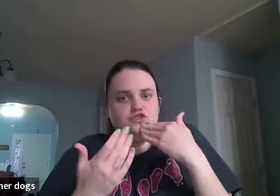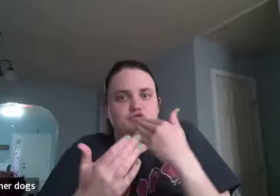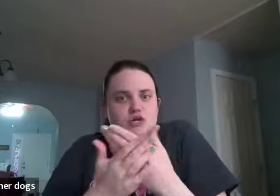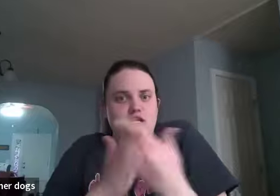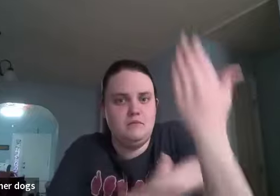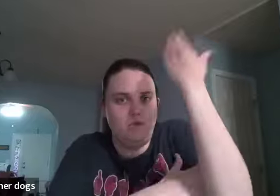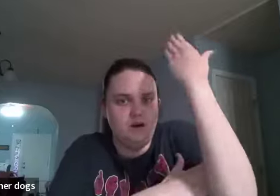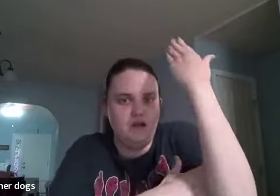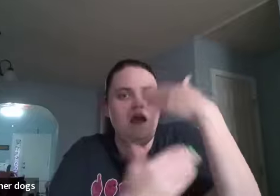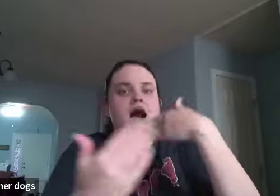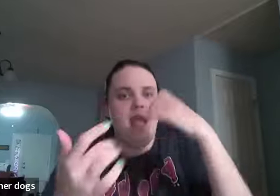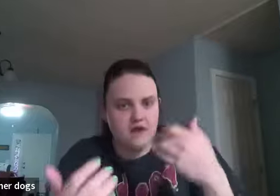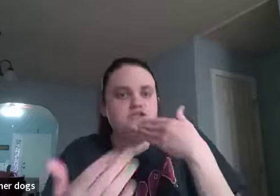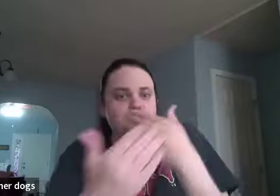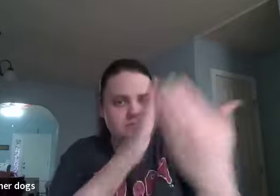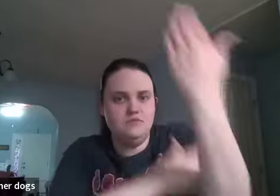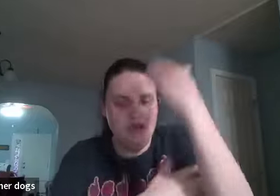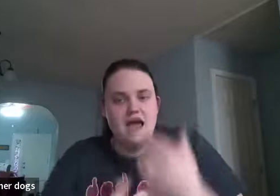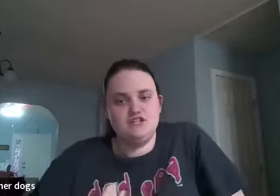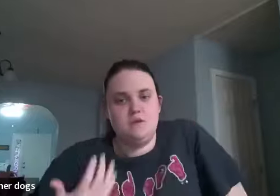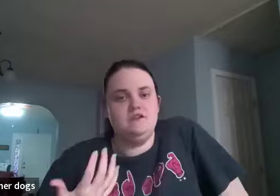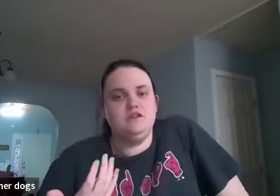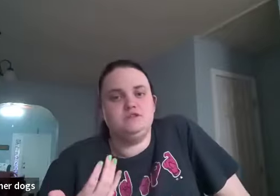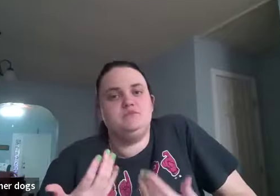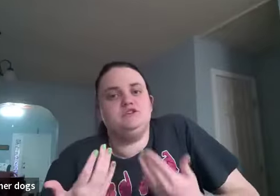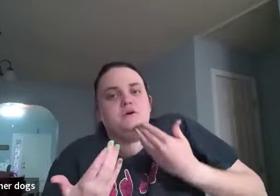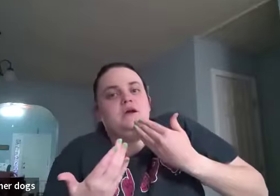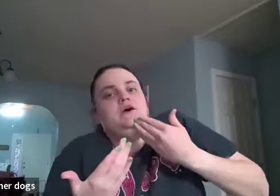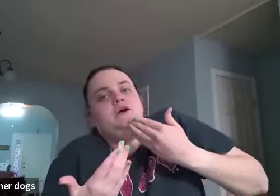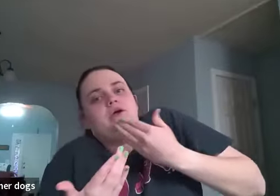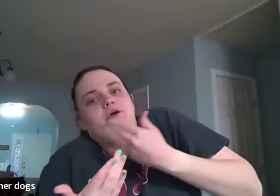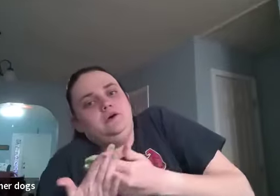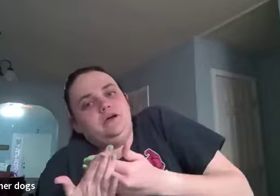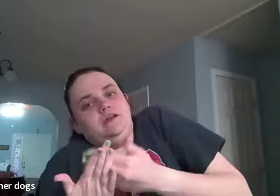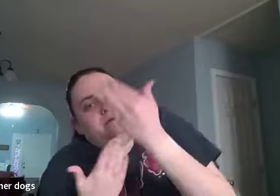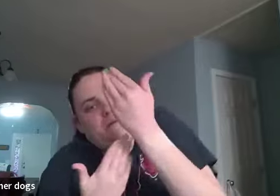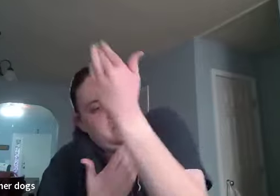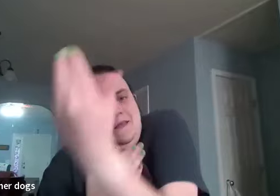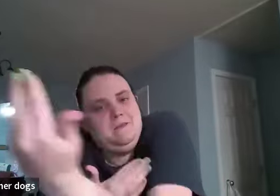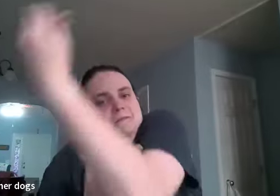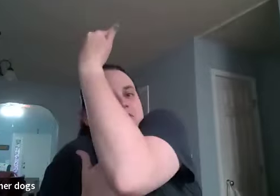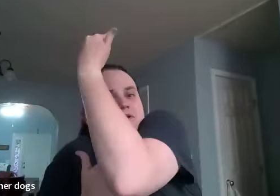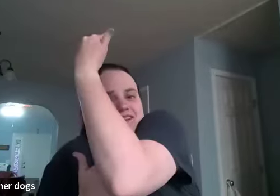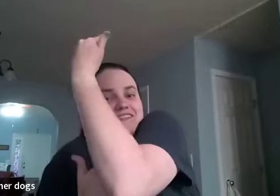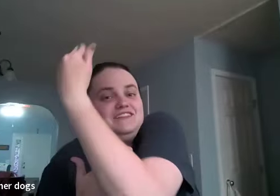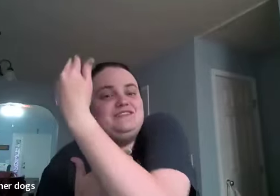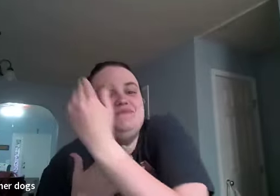to do good morning. I have to do good morning. And so I'm literally with the books going, good morning, like the